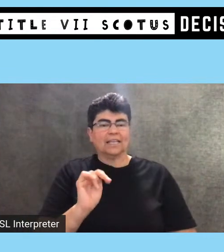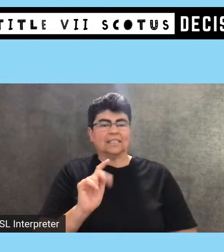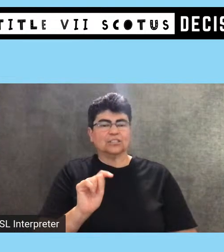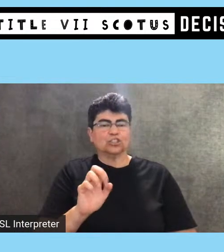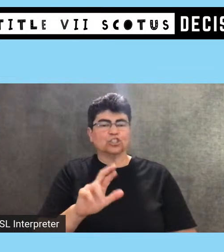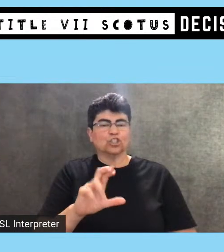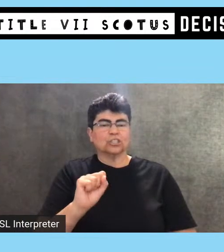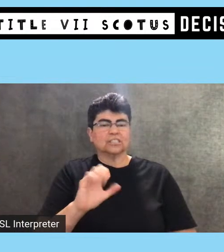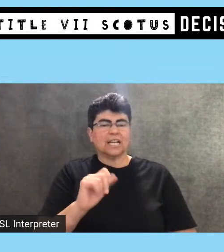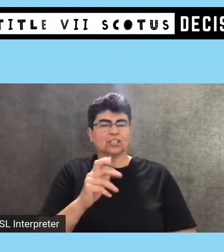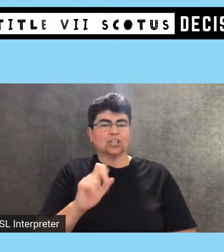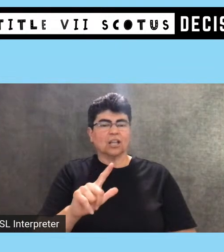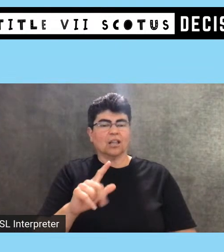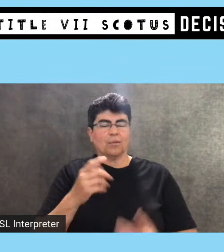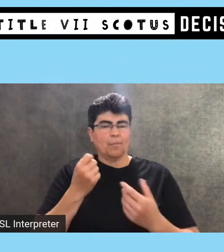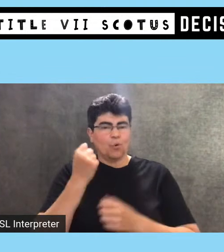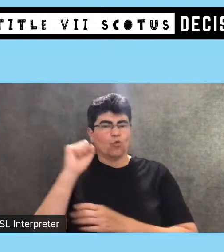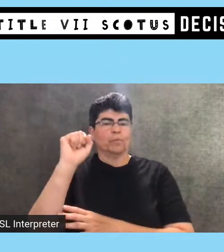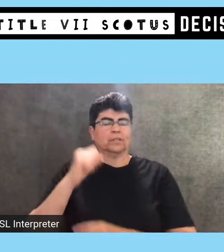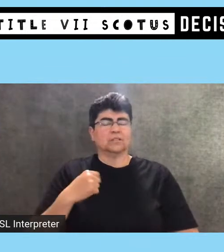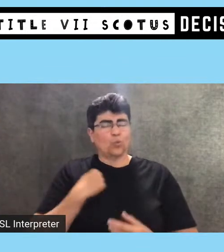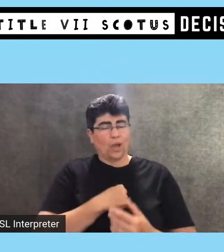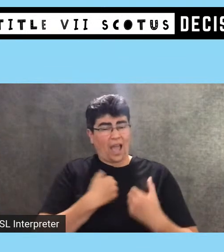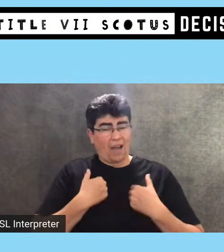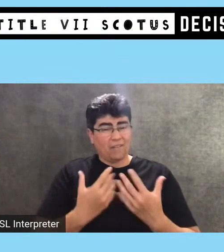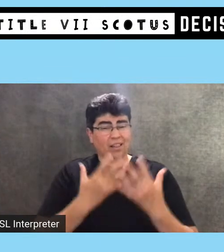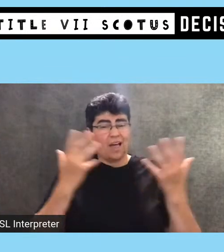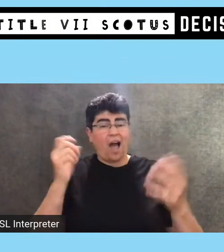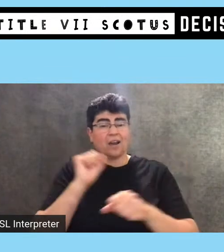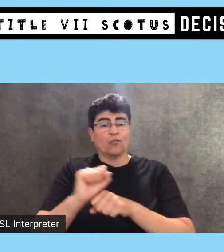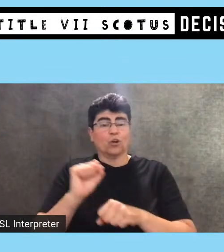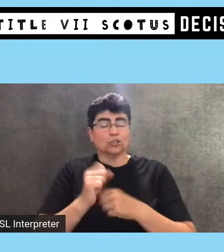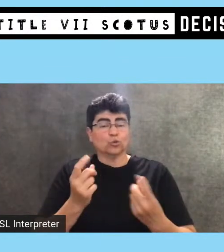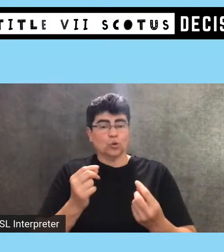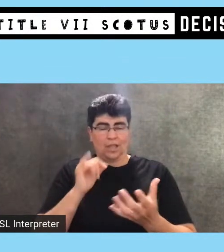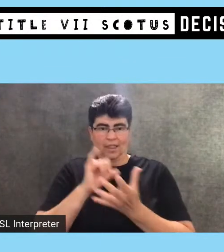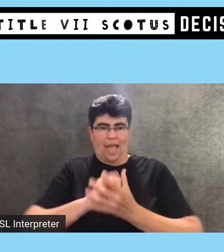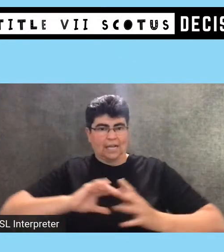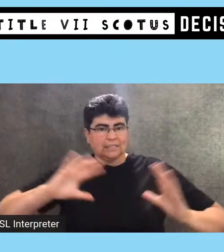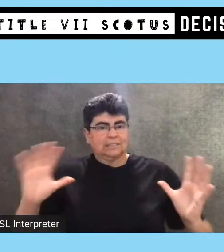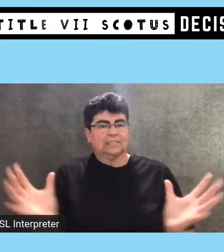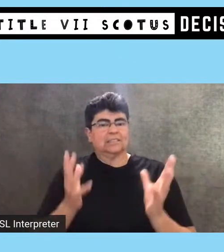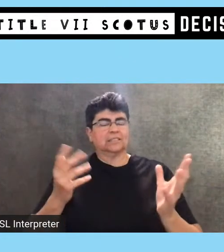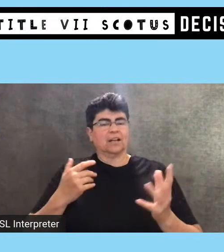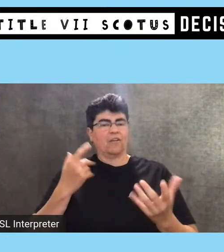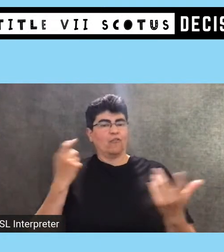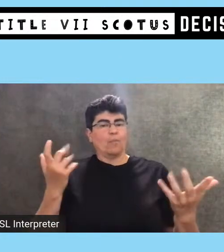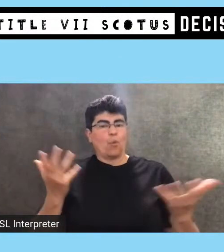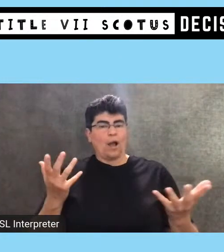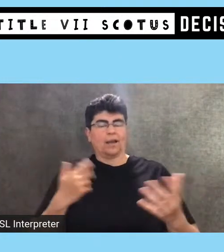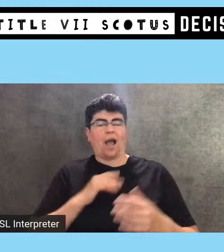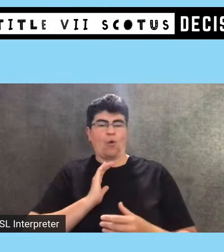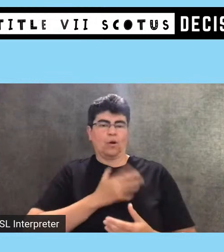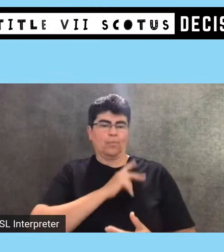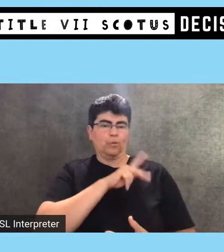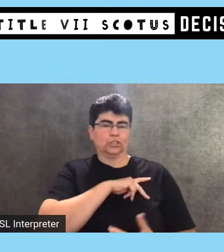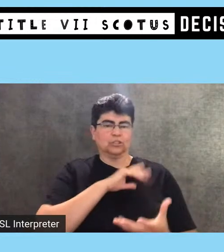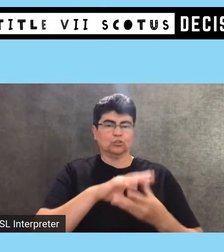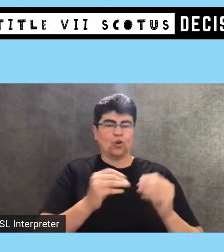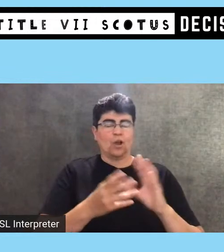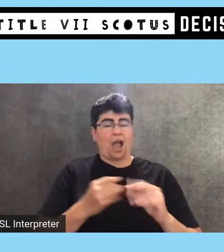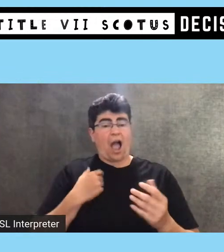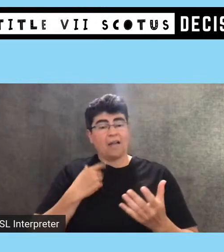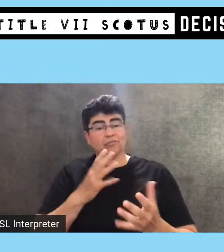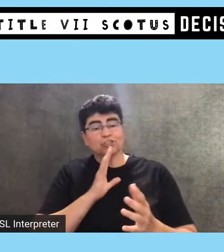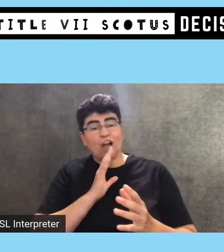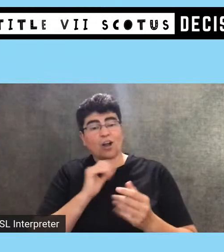We have a lot of work to do, but that work is fueled by our personal stories. I've shared a piece of mine with yours,